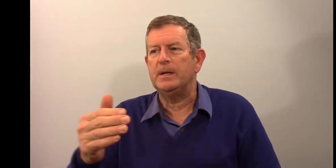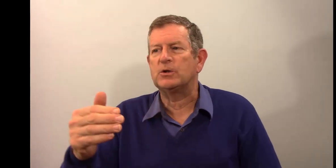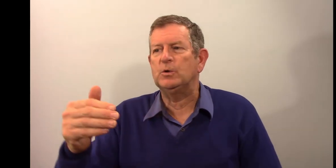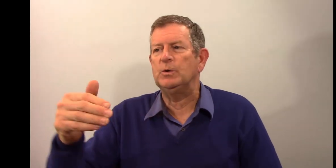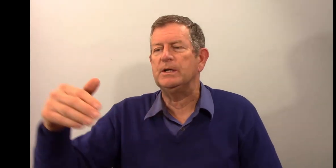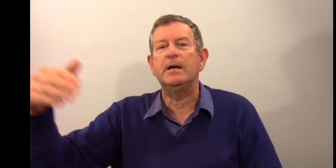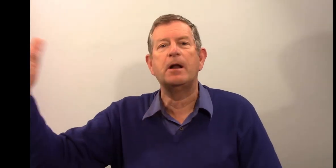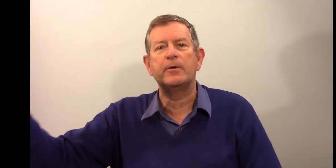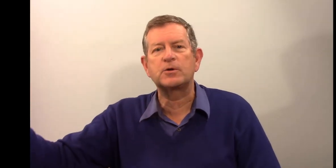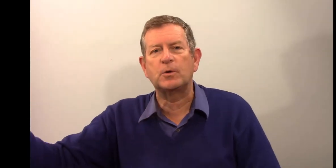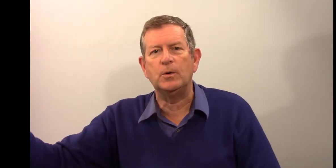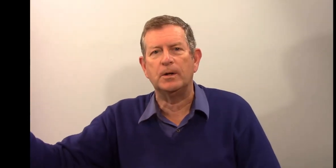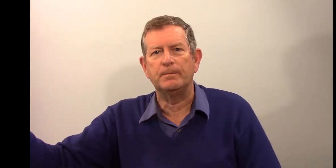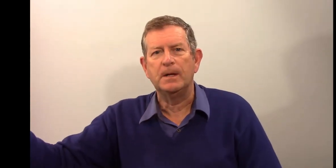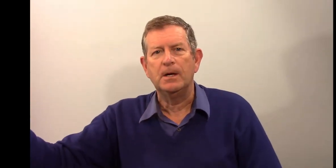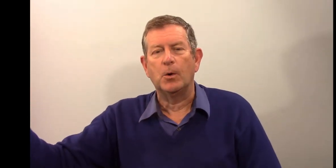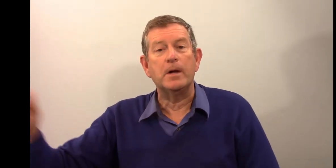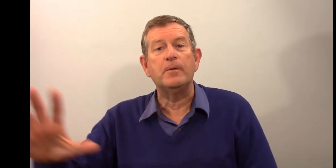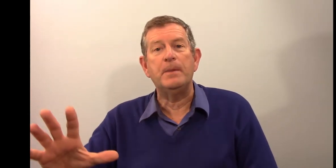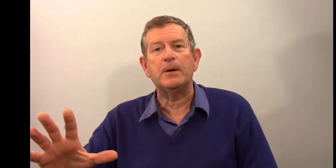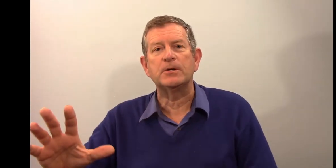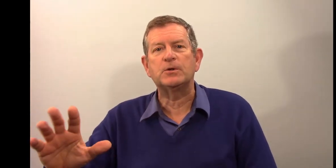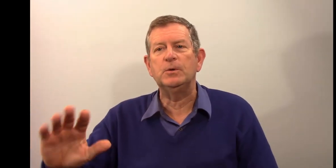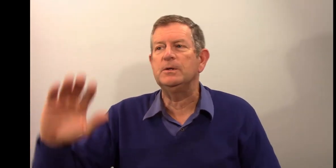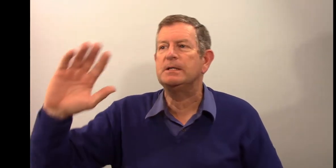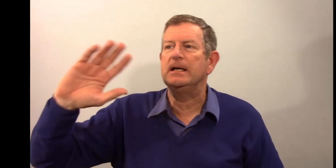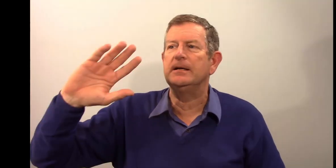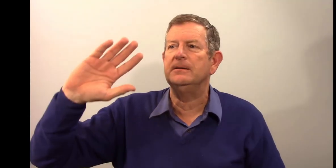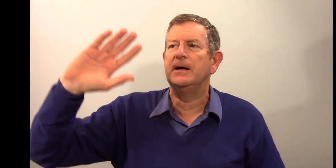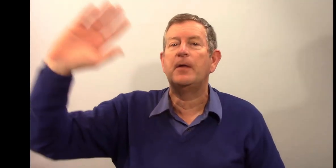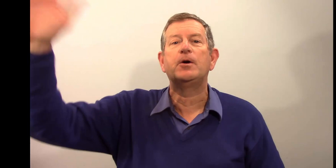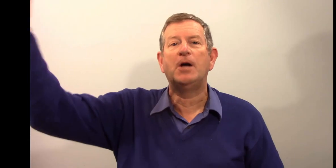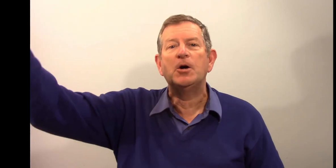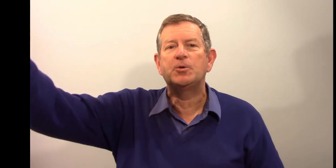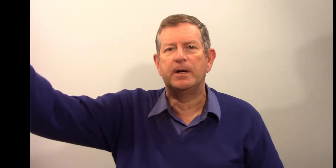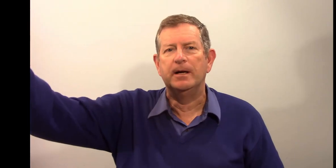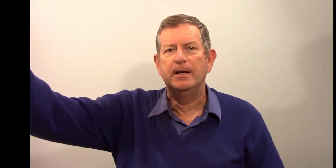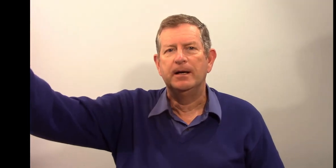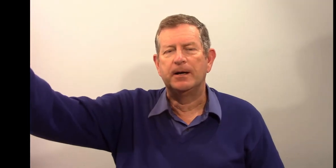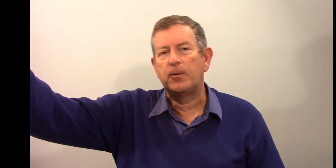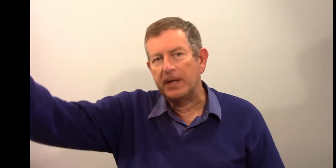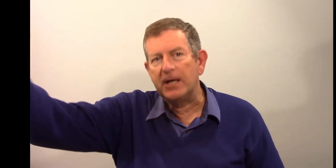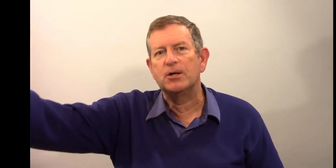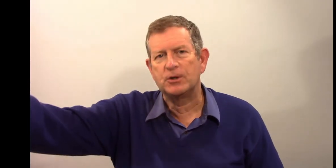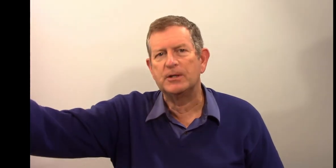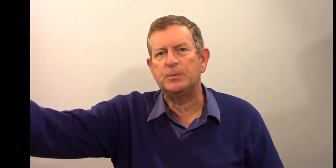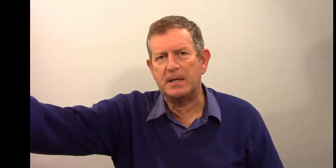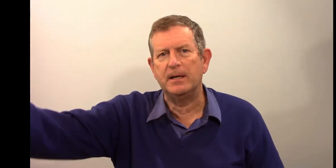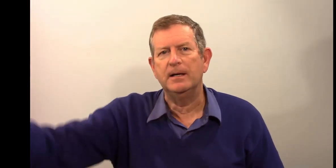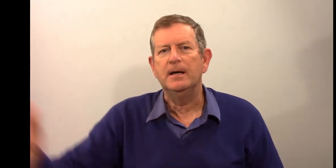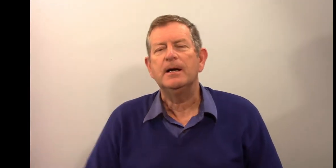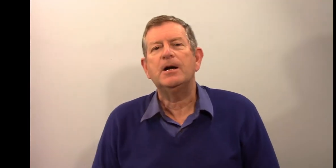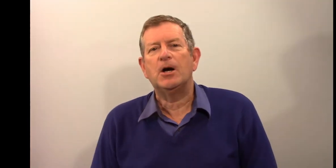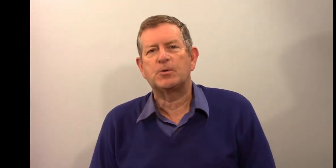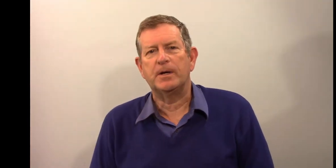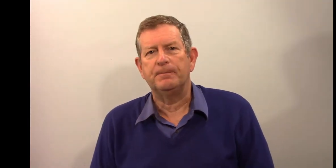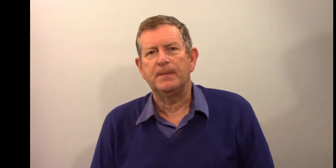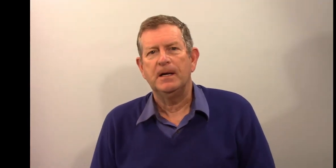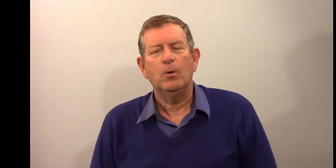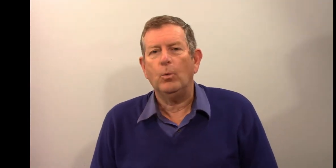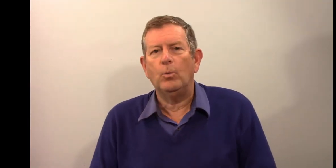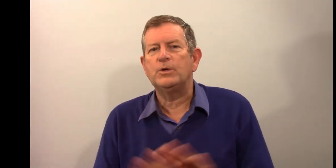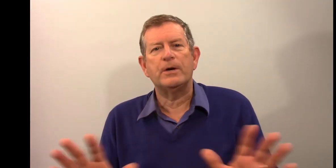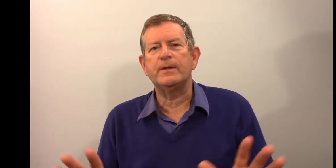It could be a student in another school, or even better, a student in another country, another English-speaking